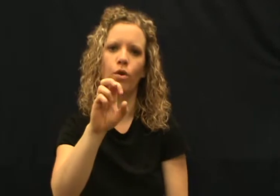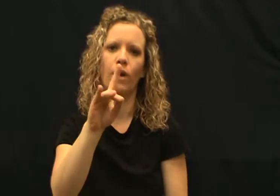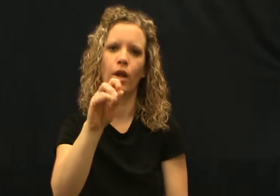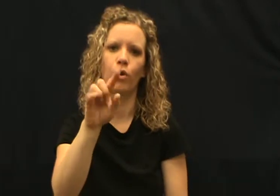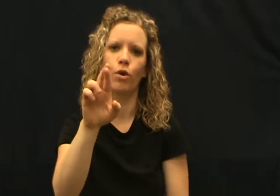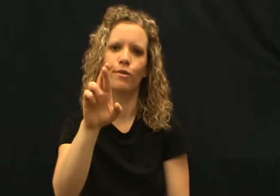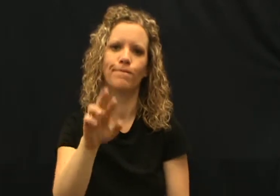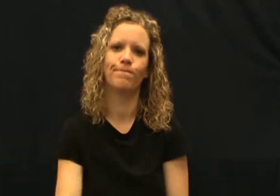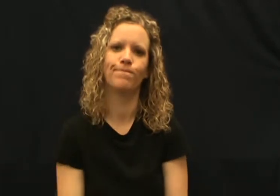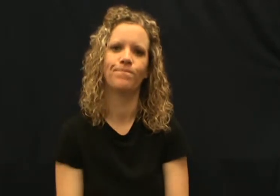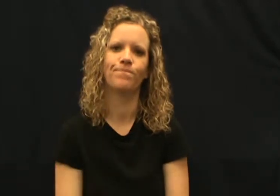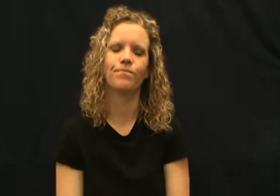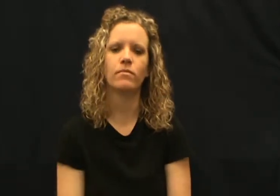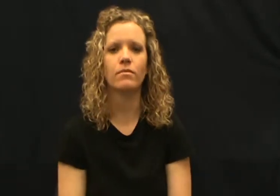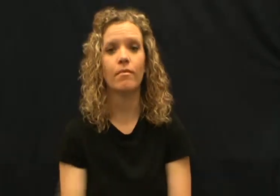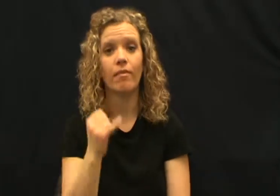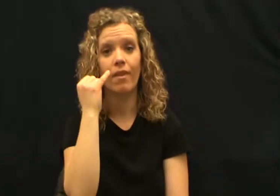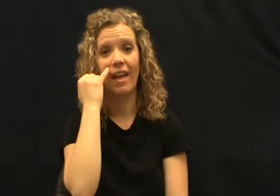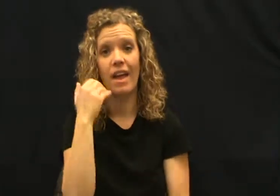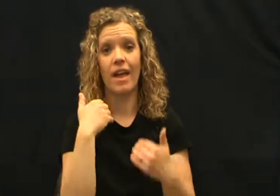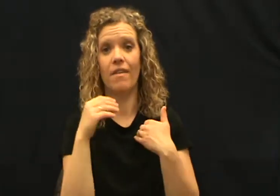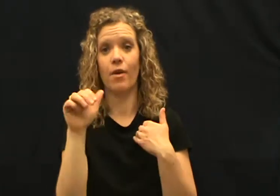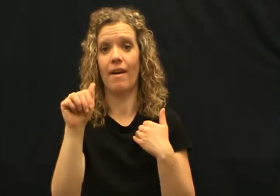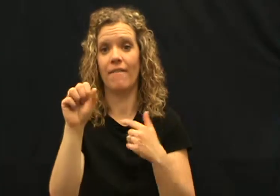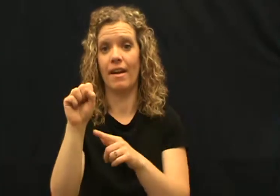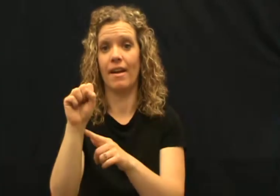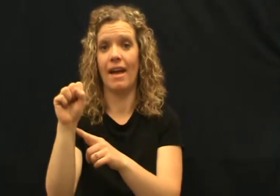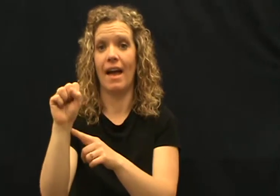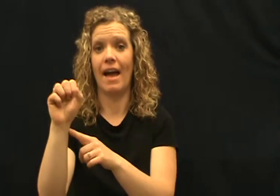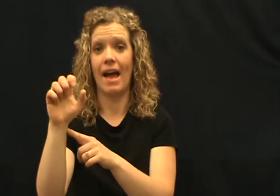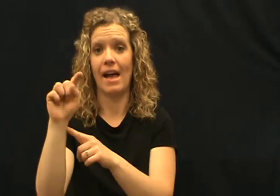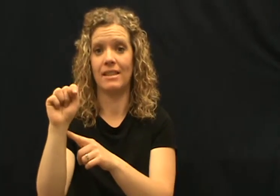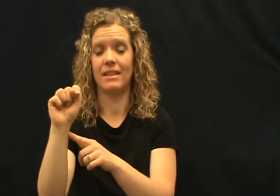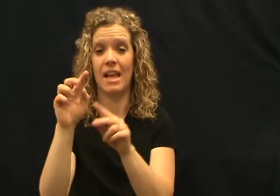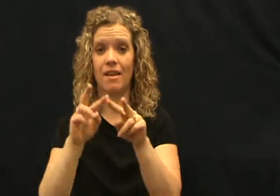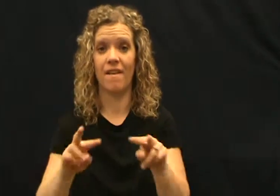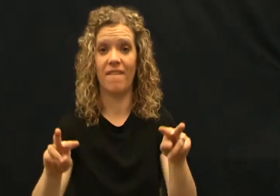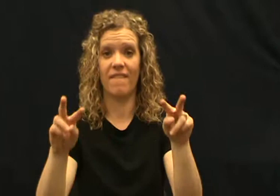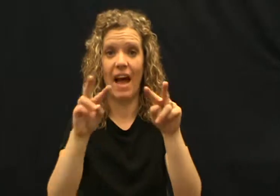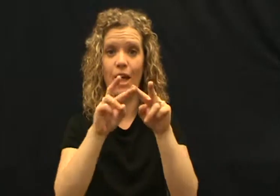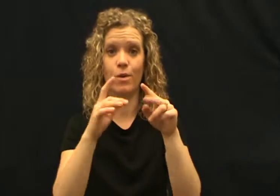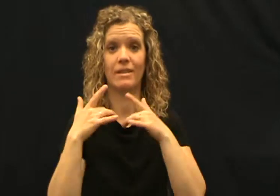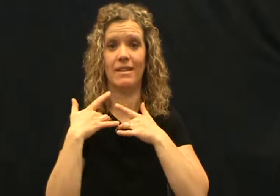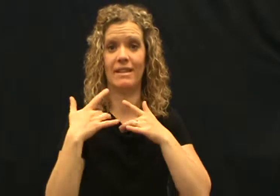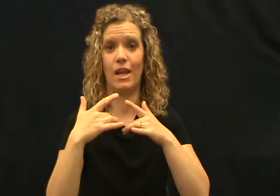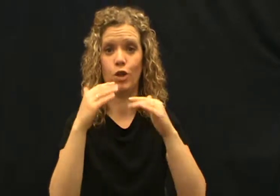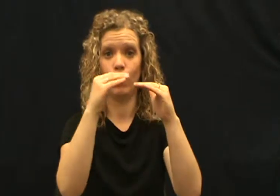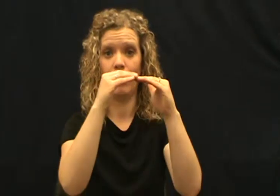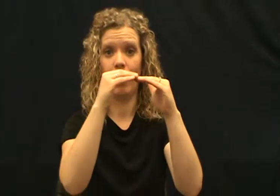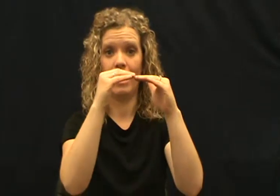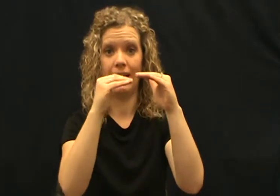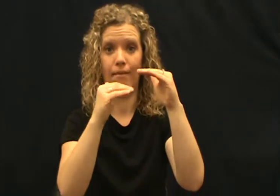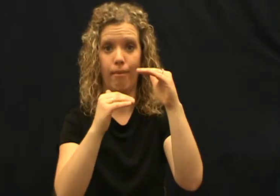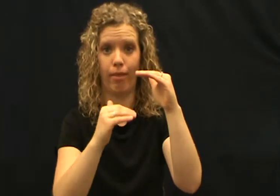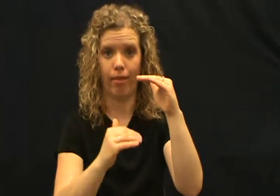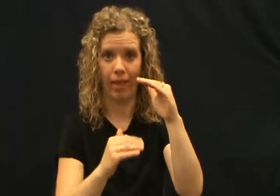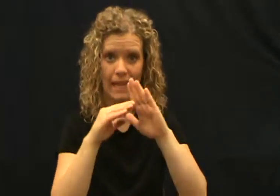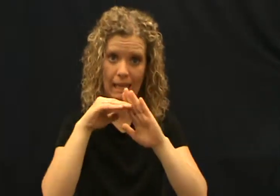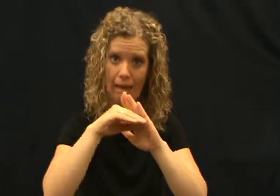Now, if we have asset values that have actually declined in value once they've appeared in our records, and